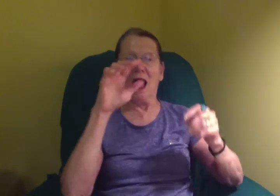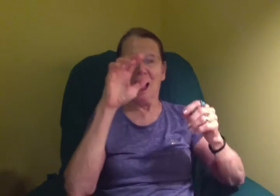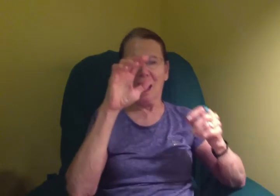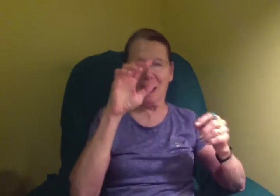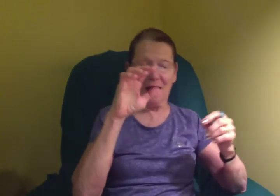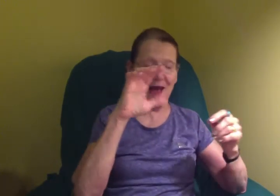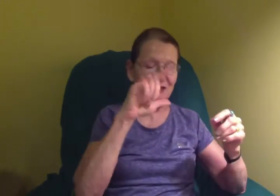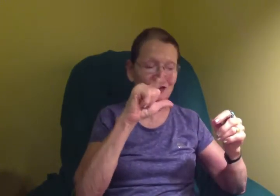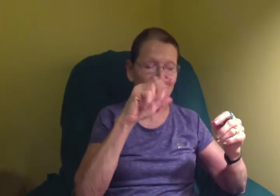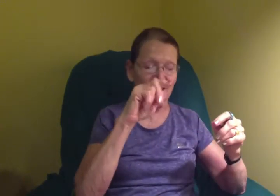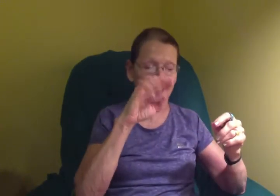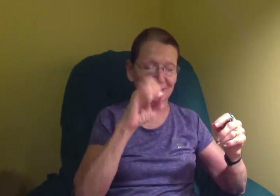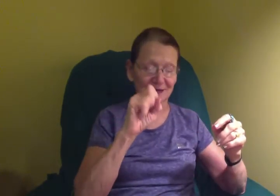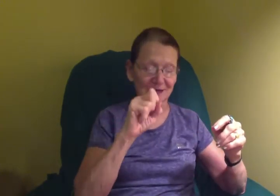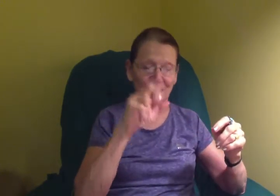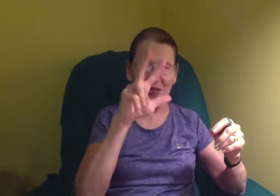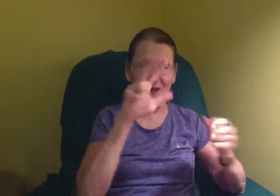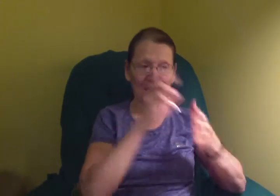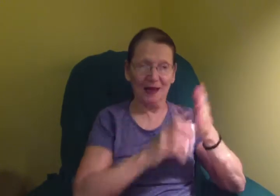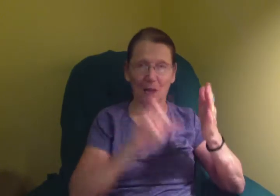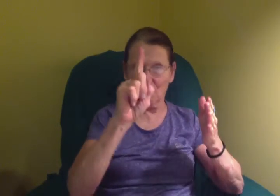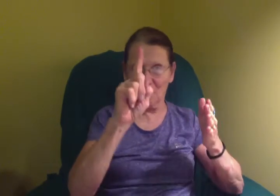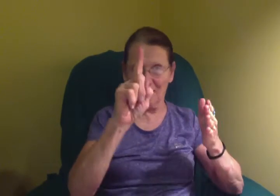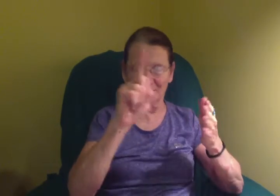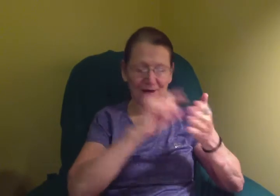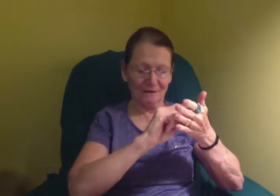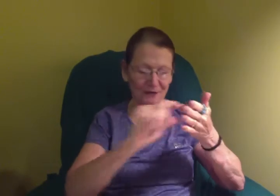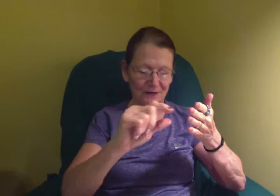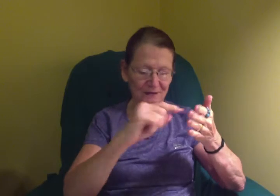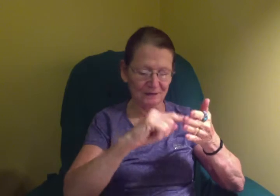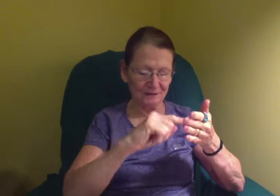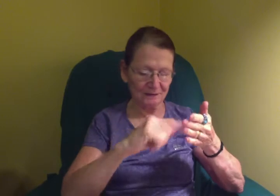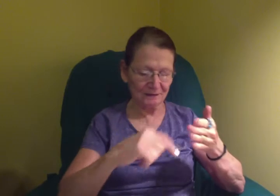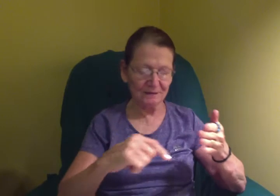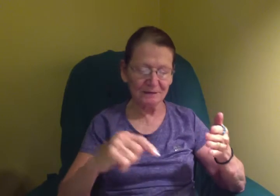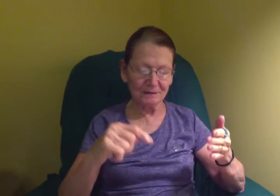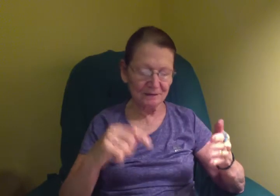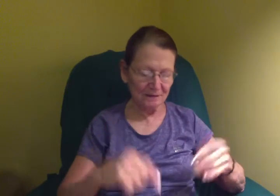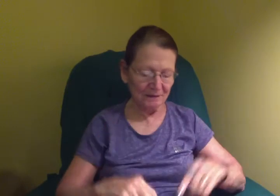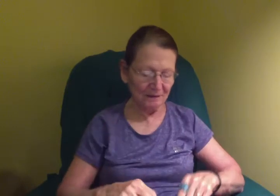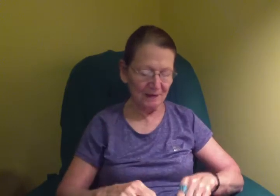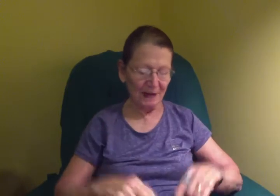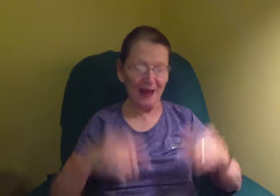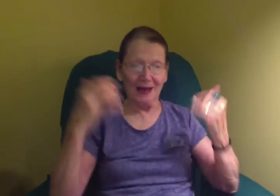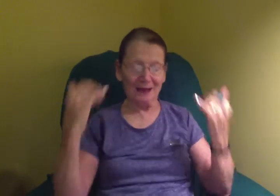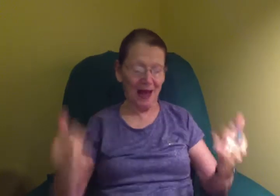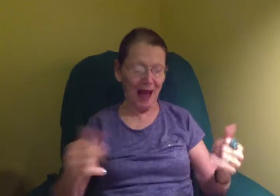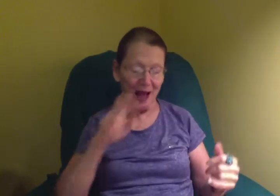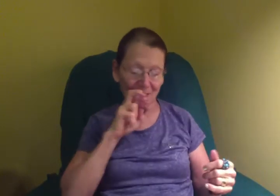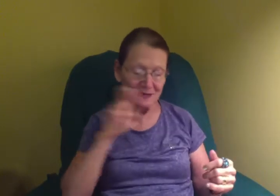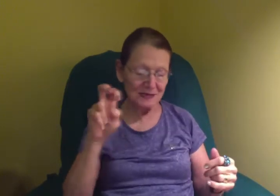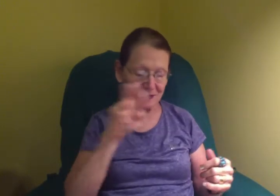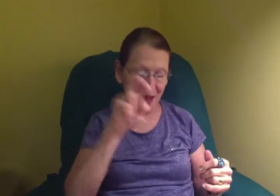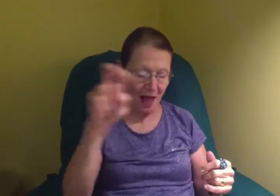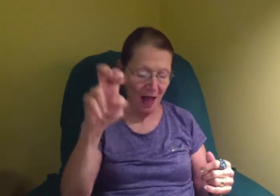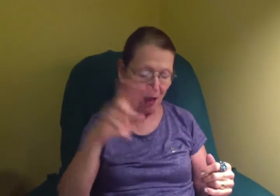Om. Okay, bye. Come. I will never